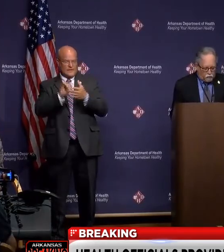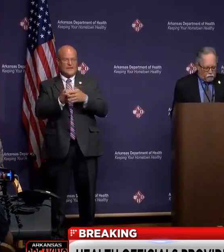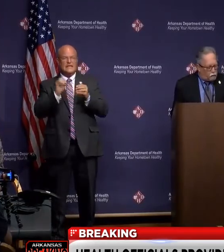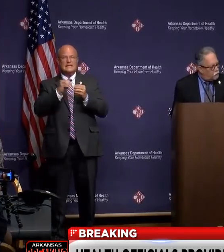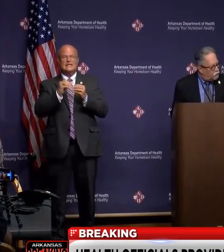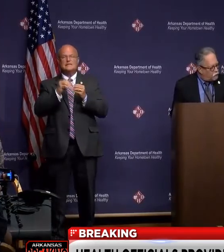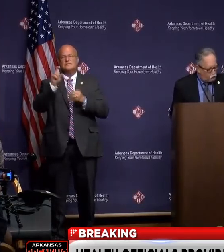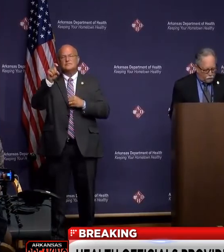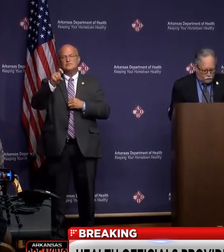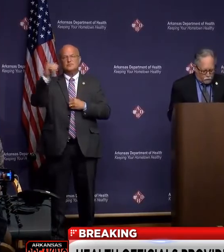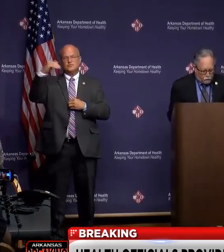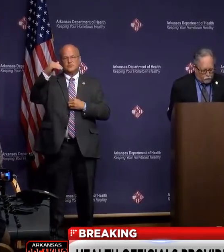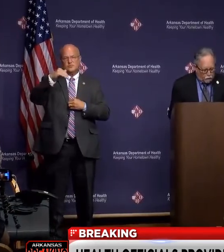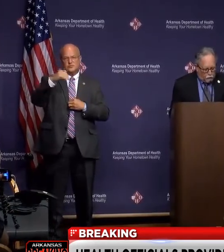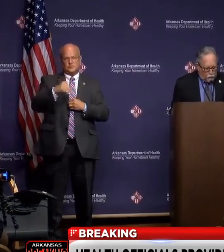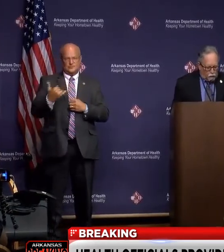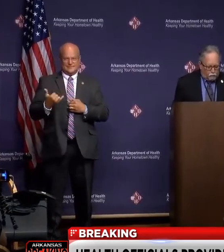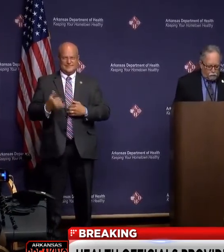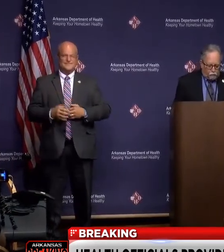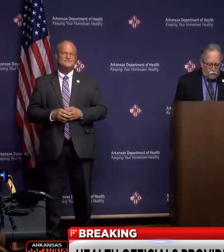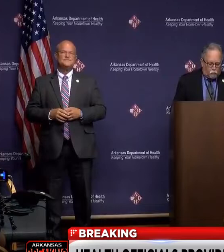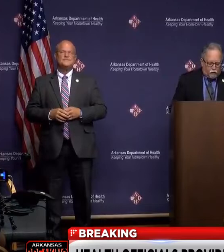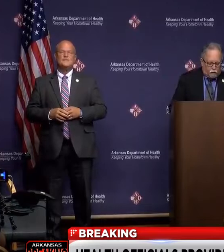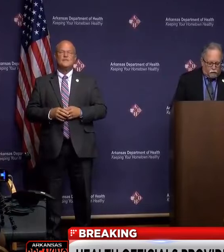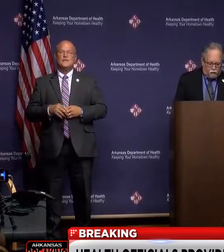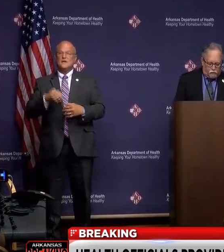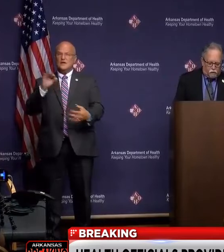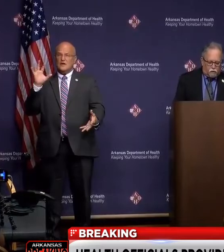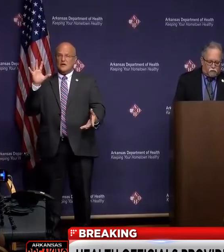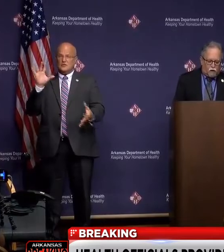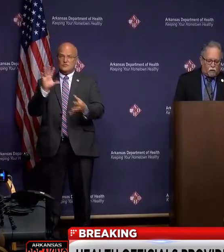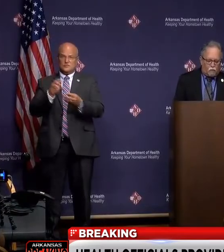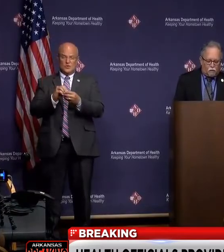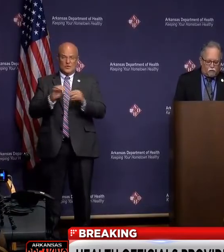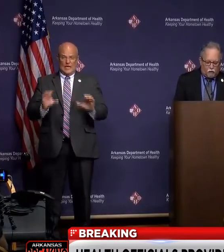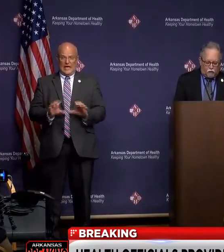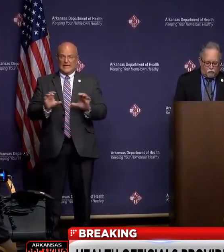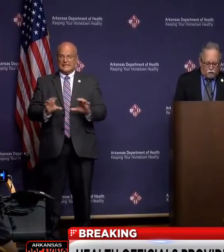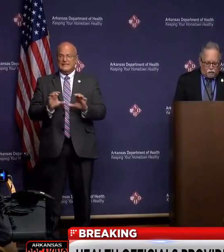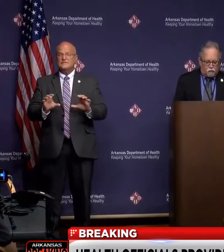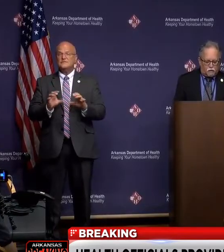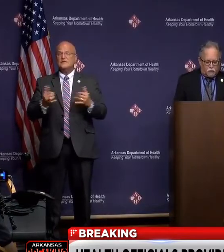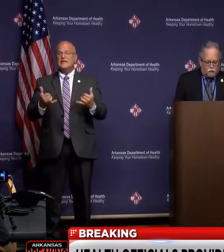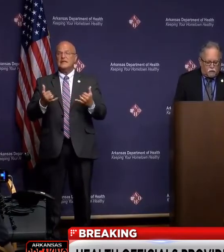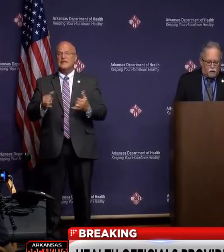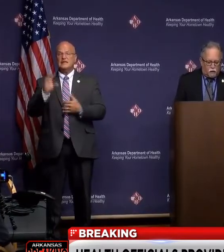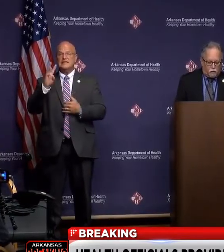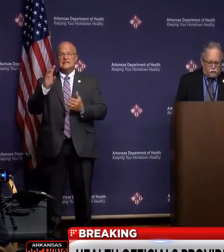to be trending a little bit downward. Total active cases at this time are